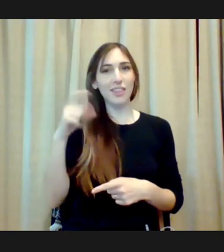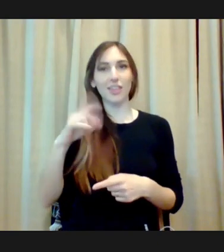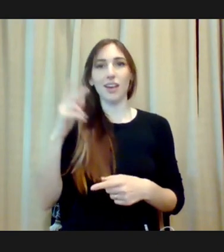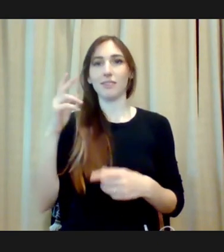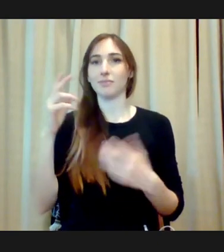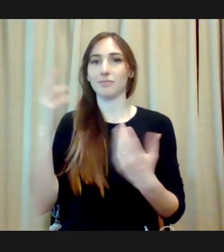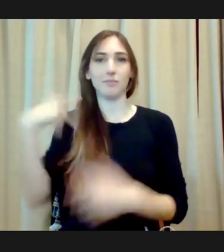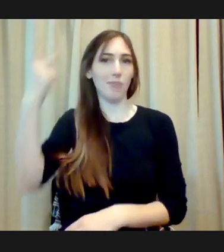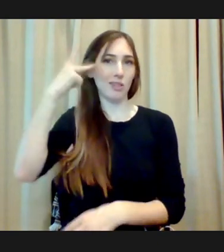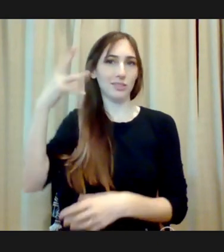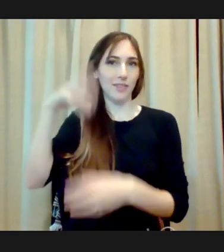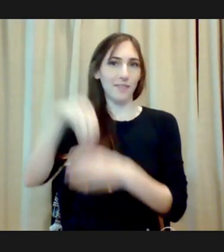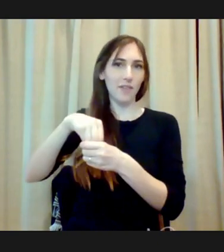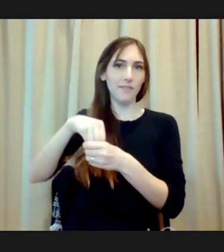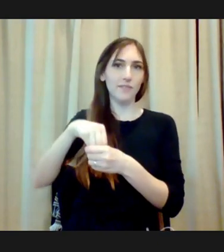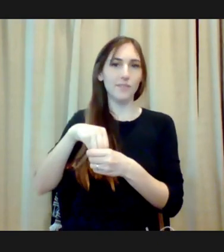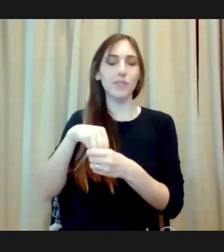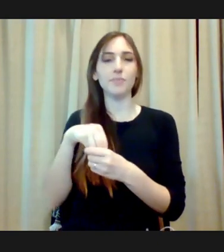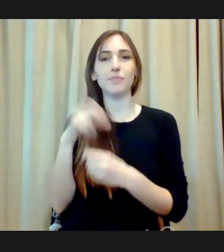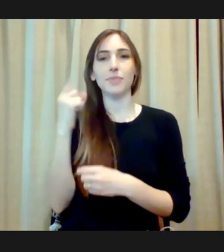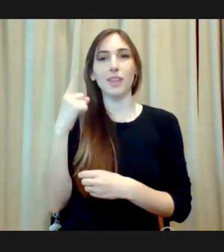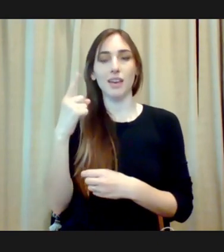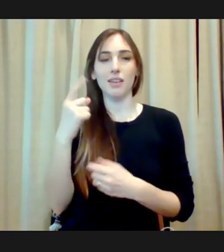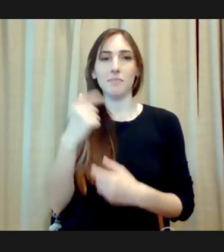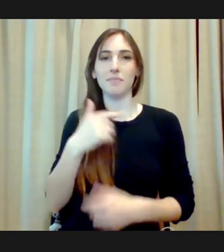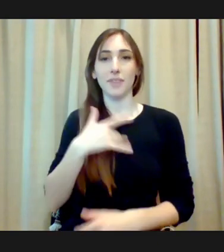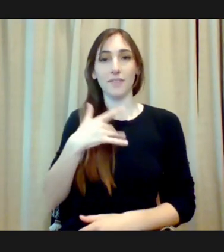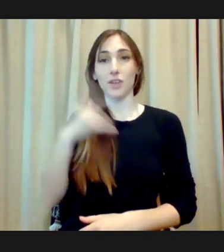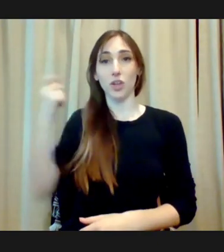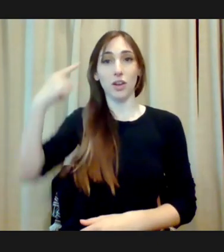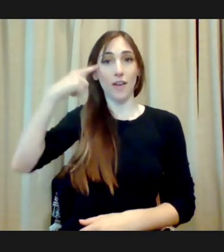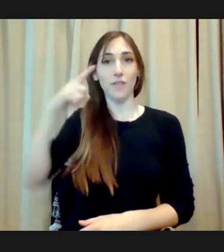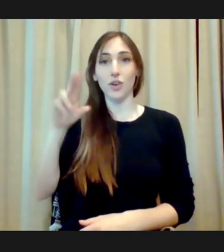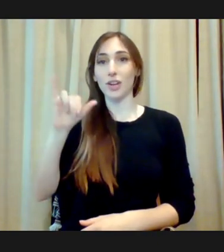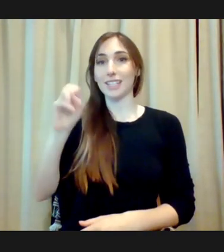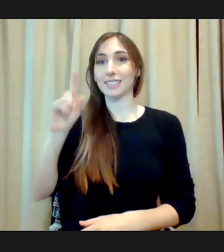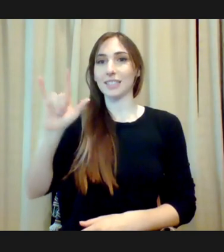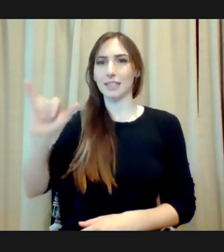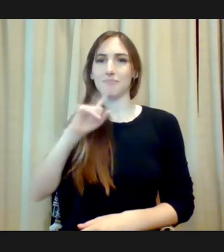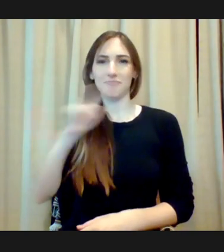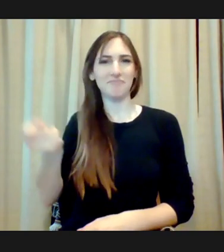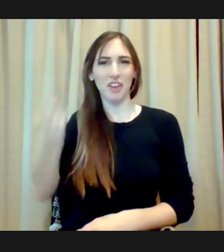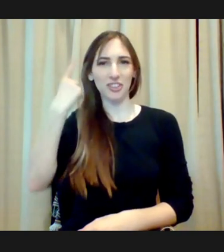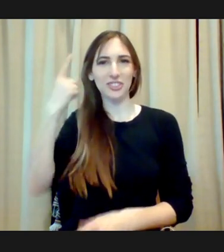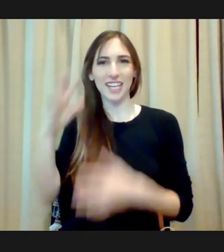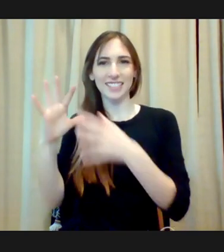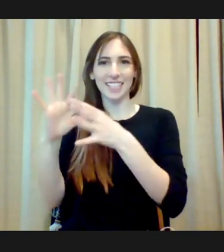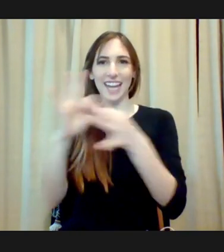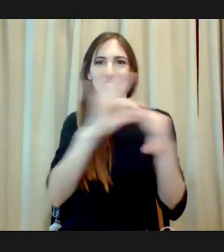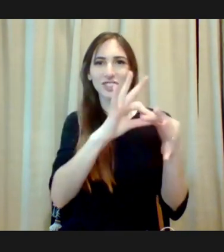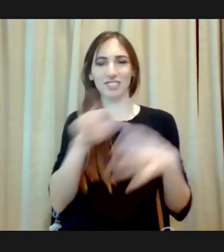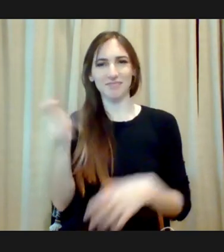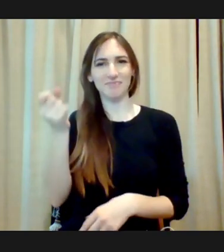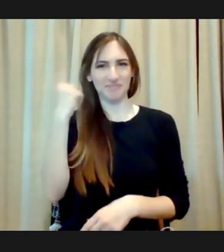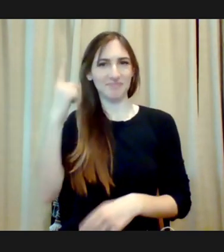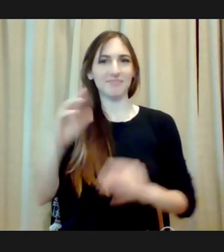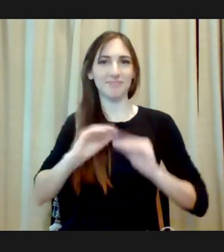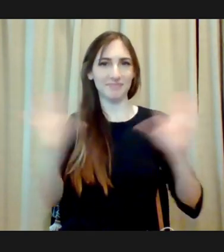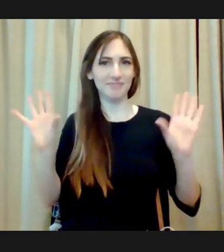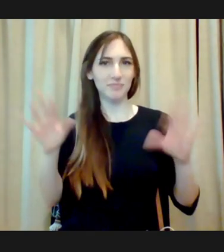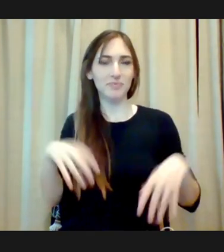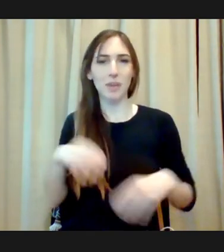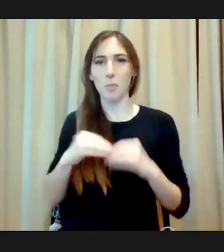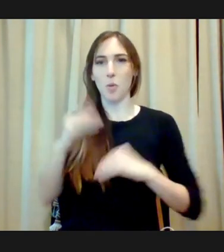no doubt that Governor Inslee totally understands that connection. He probably understands that connection more